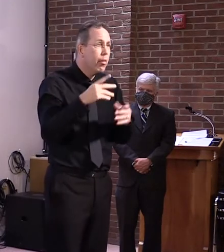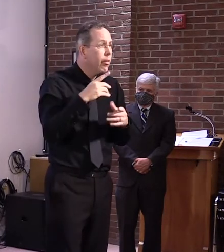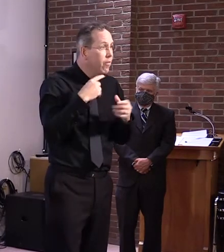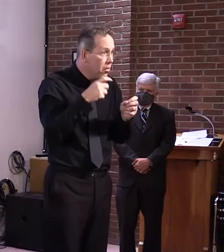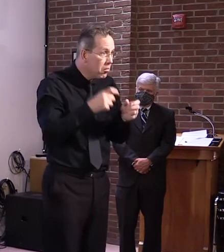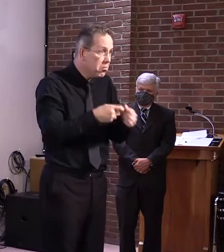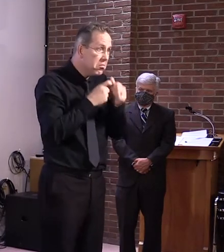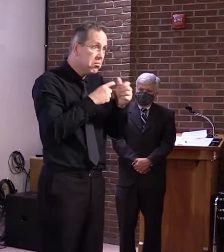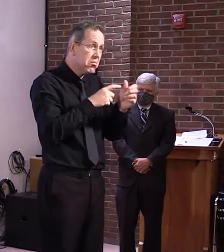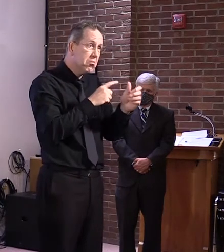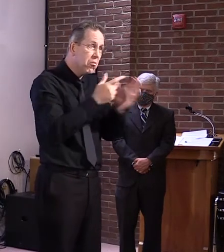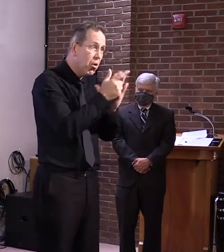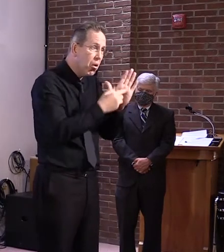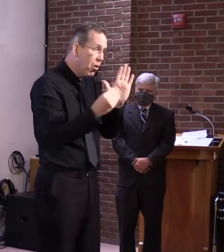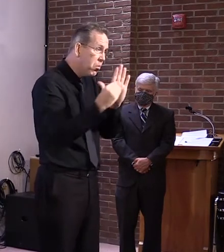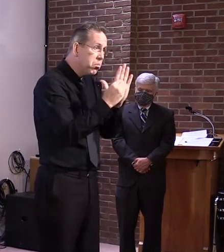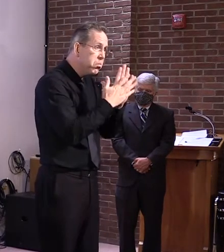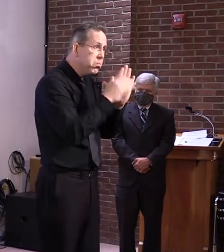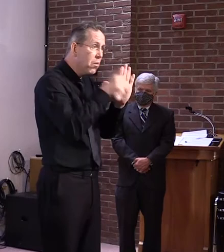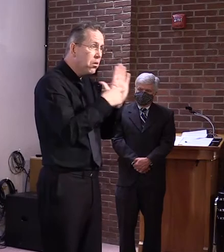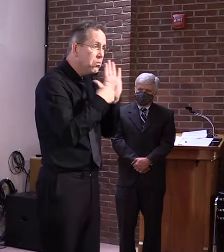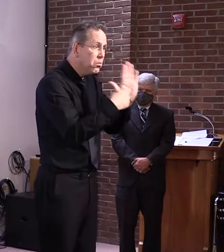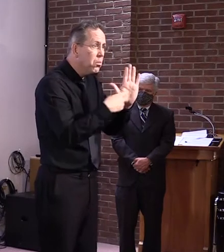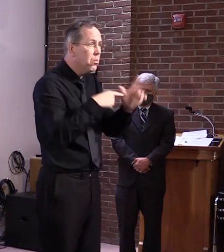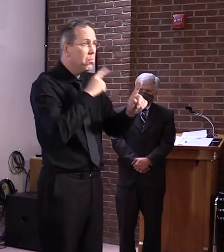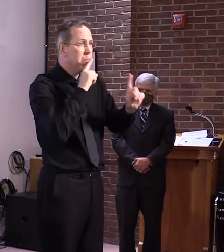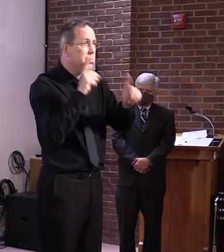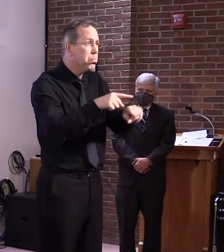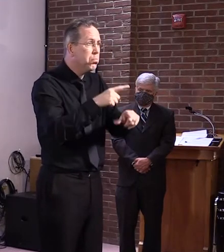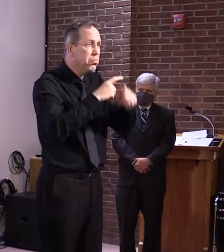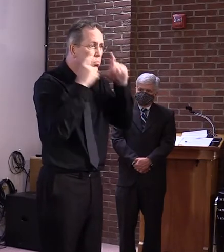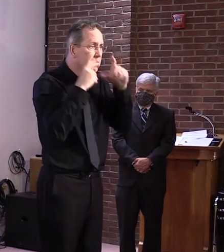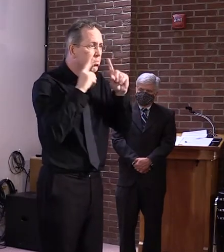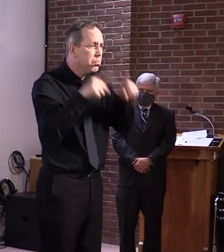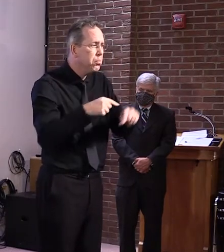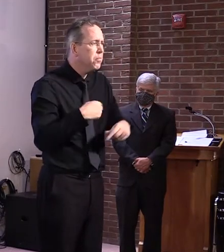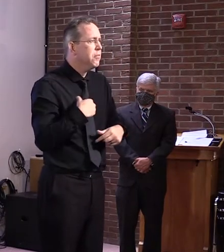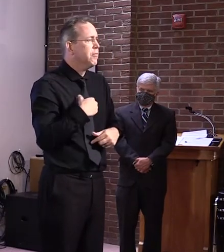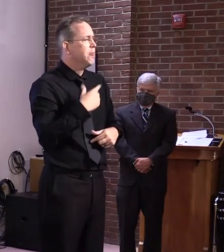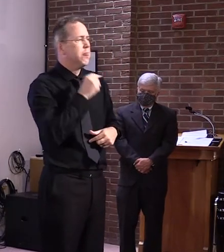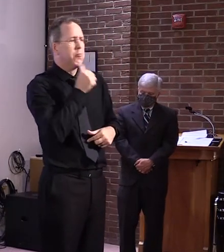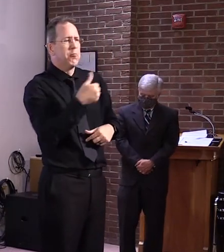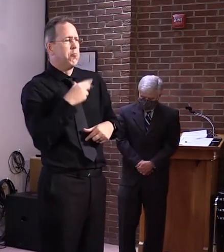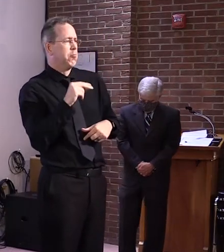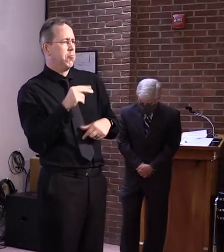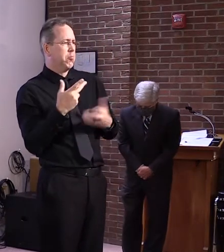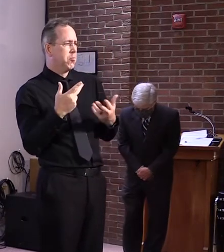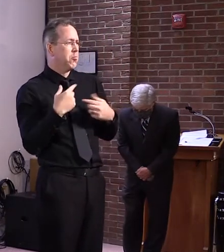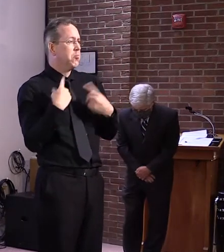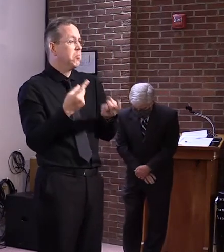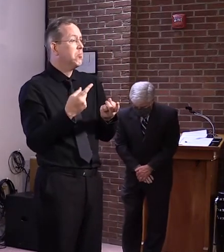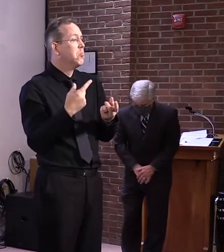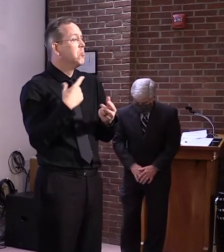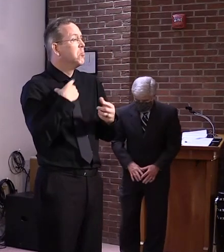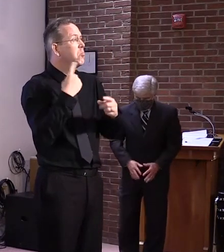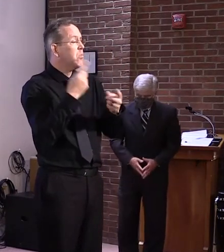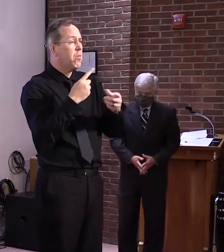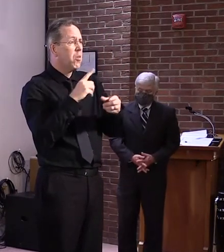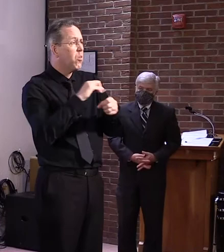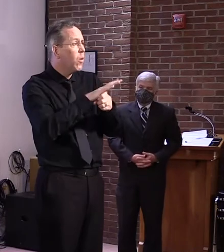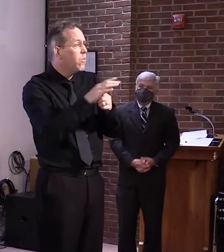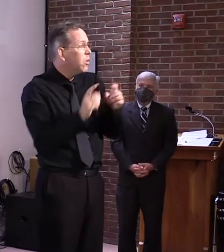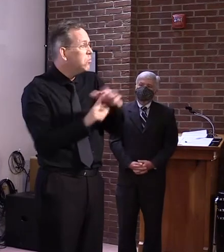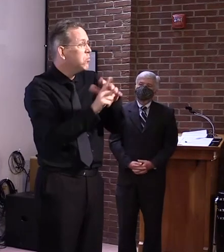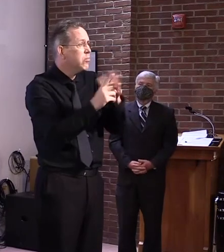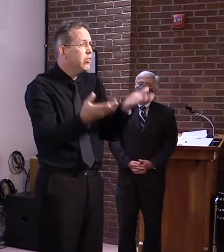that conclusion that we need to mandate. We've been, you know, our positivity rate is way down.